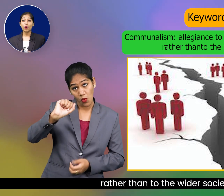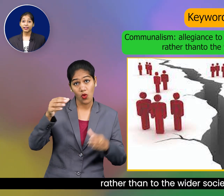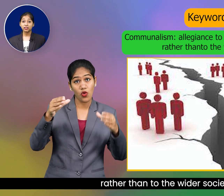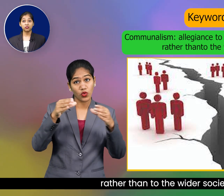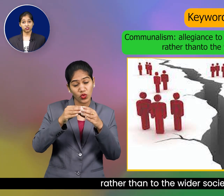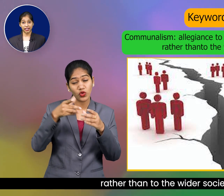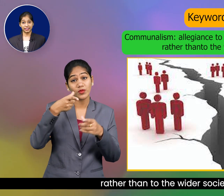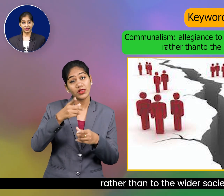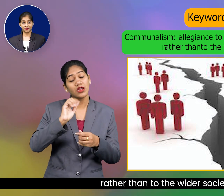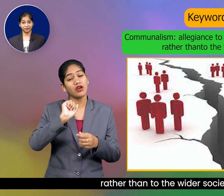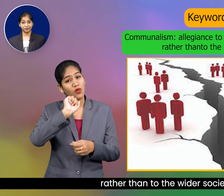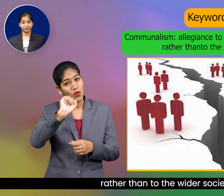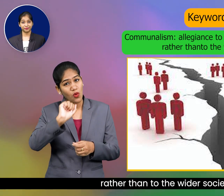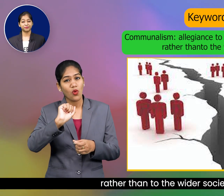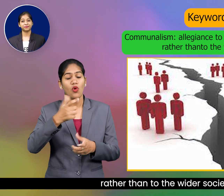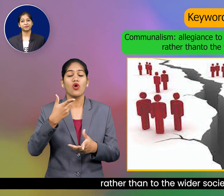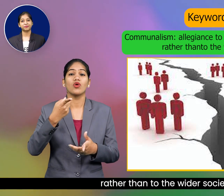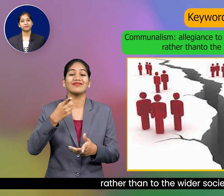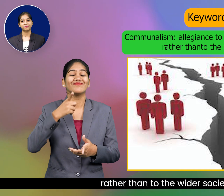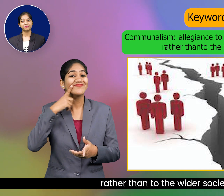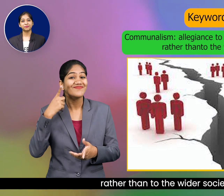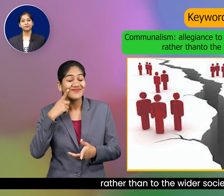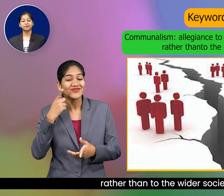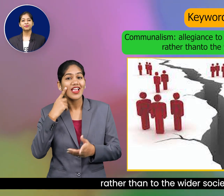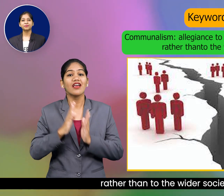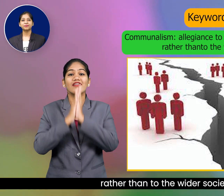to the wider society.